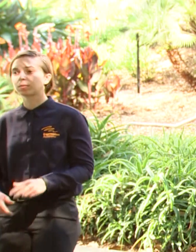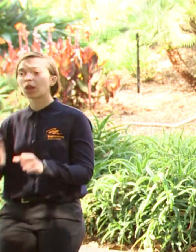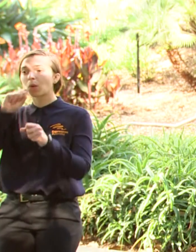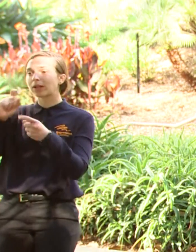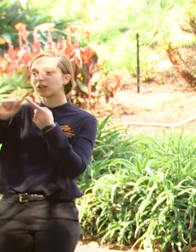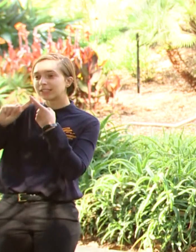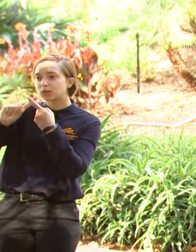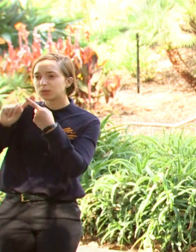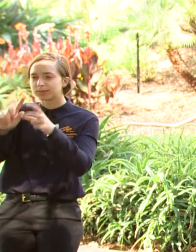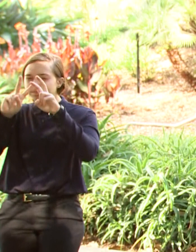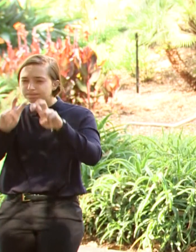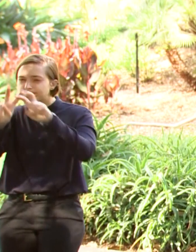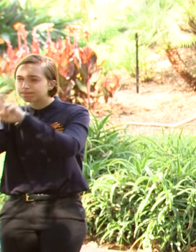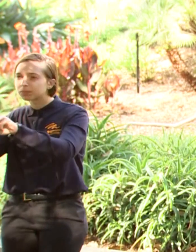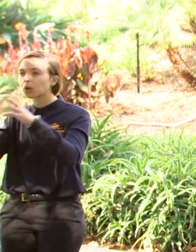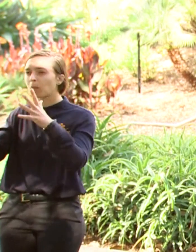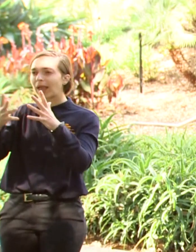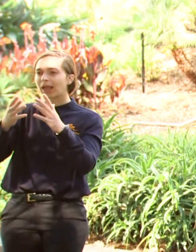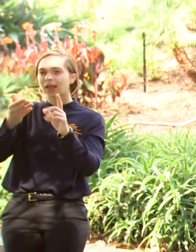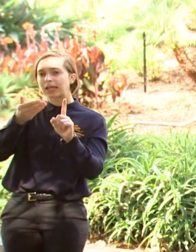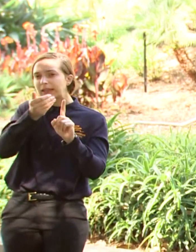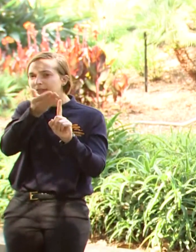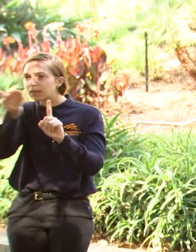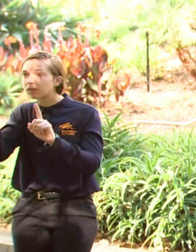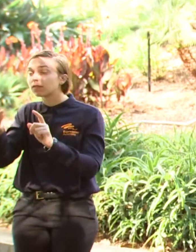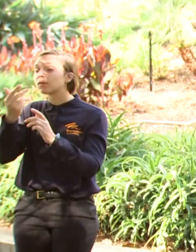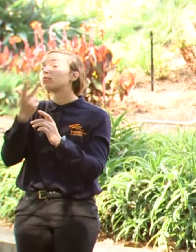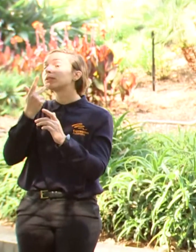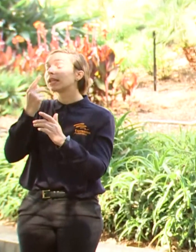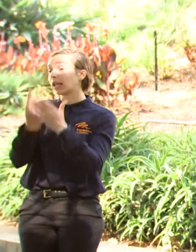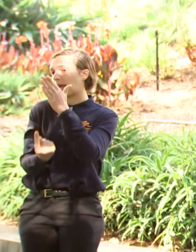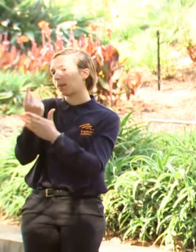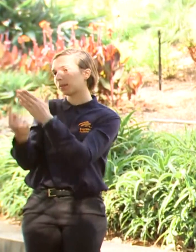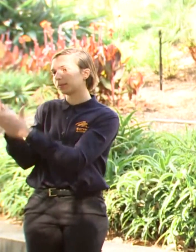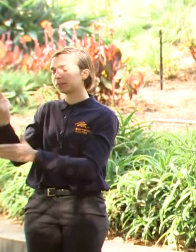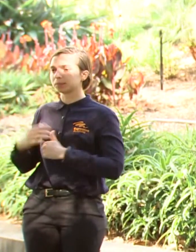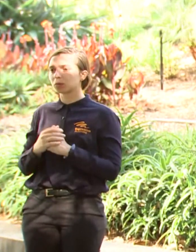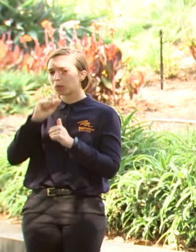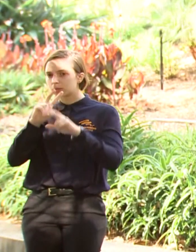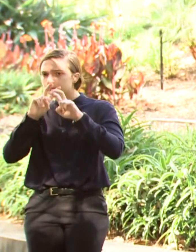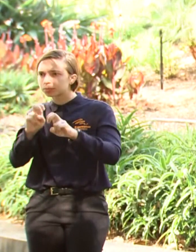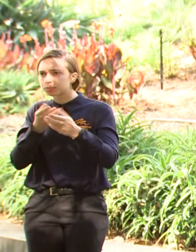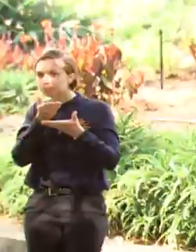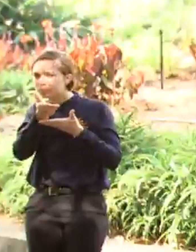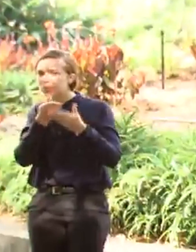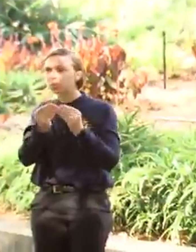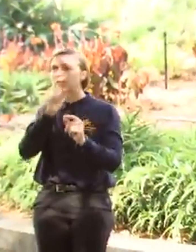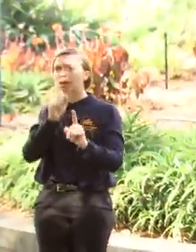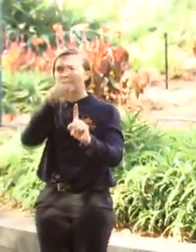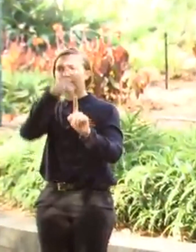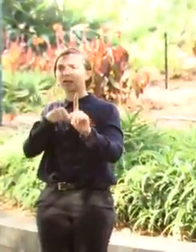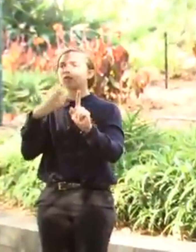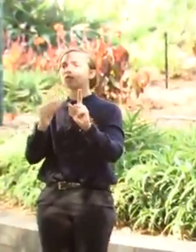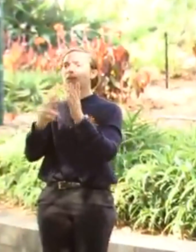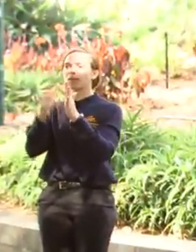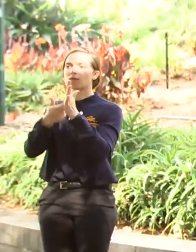similar link to what has occurred in Vermont South. But that's ongoing, and as soon as there's anything we can provide to you by way of update, we will. But